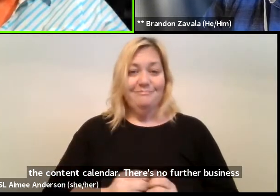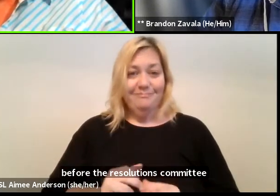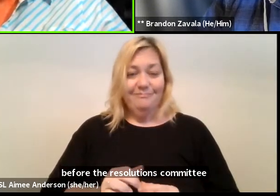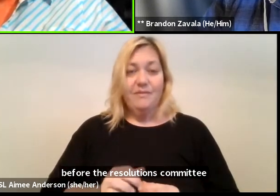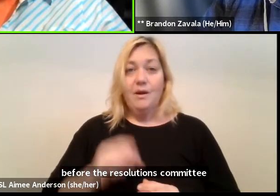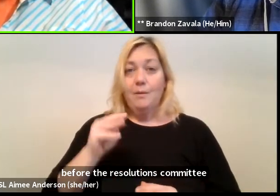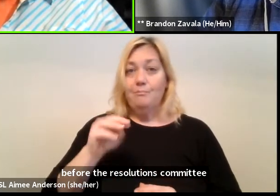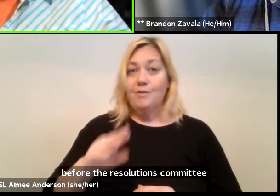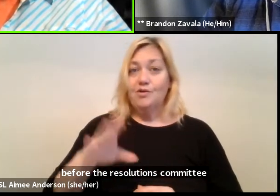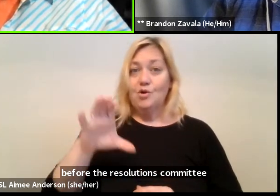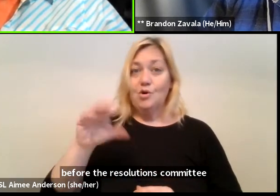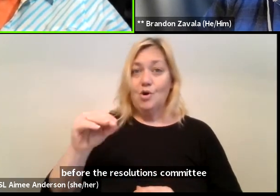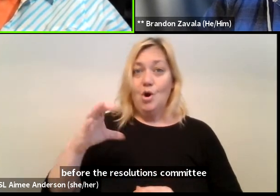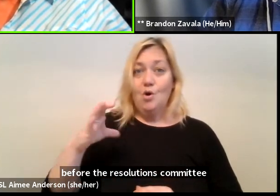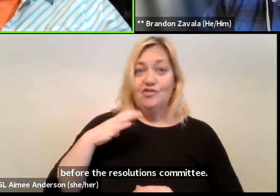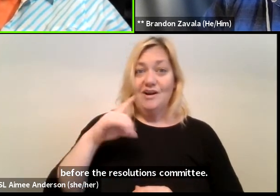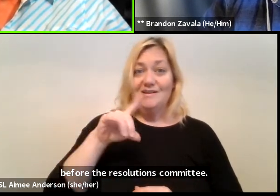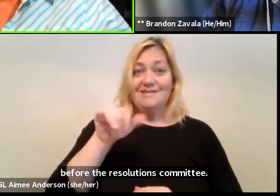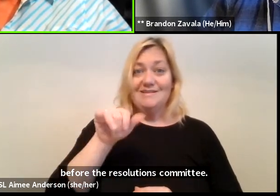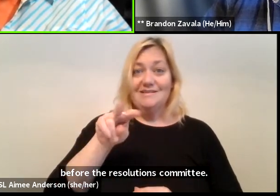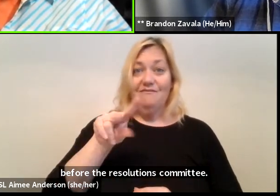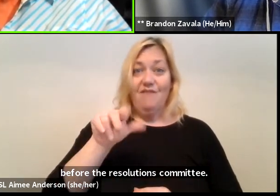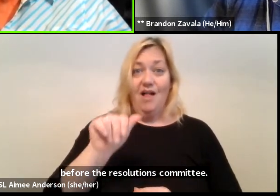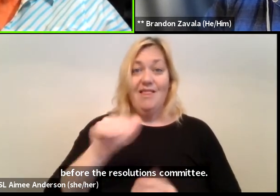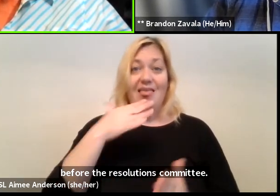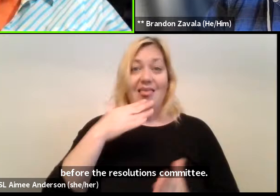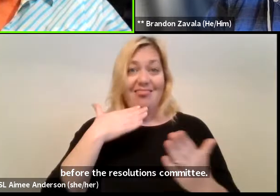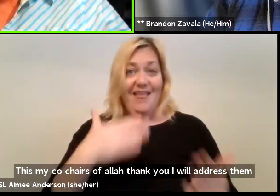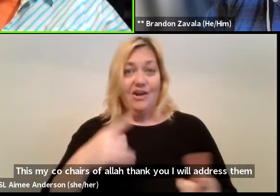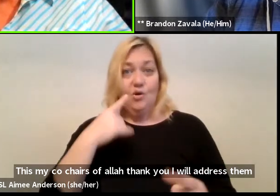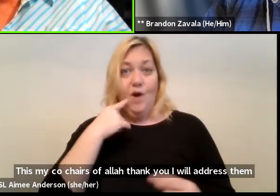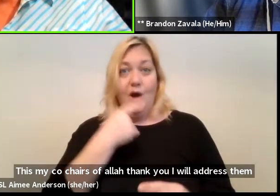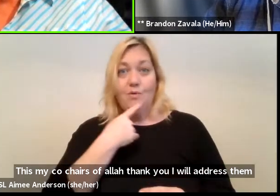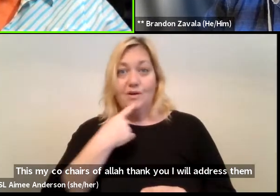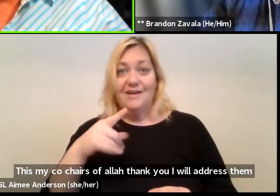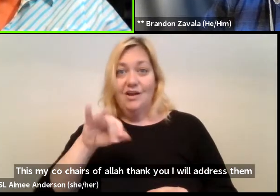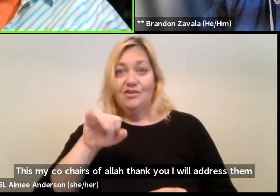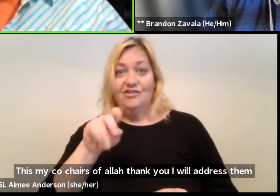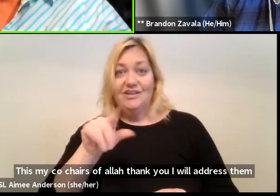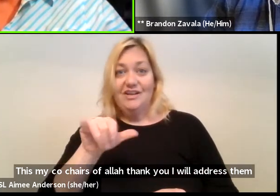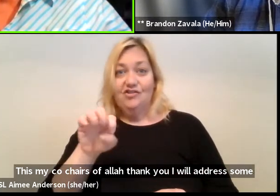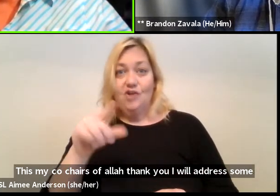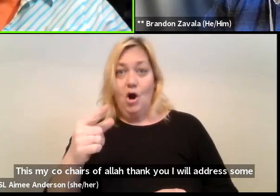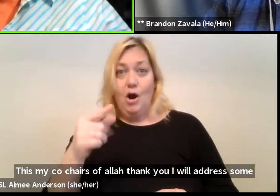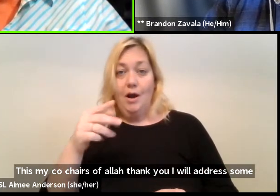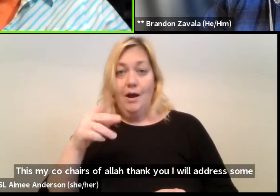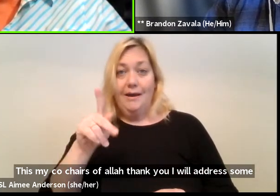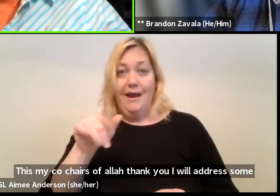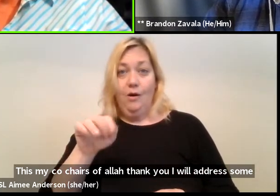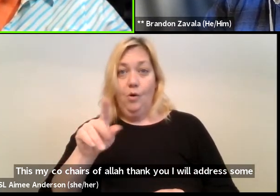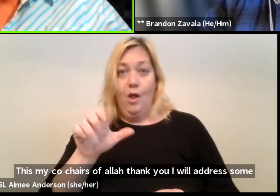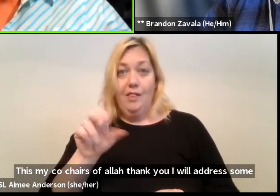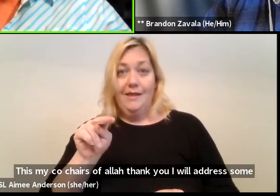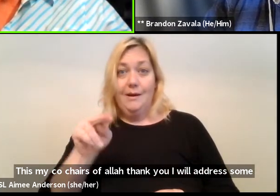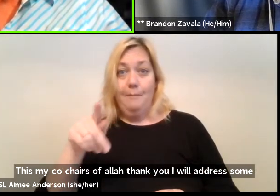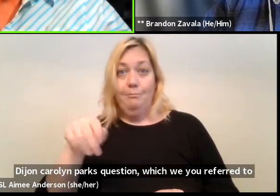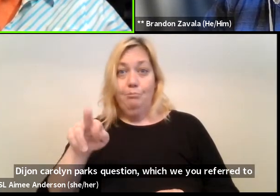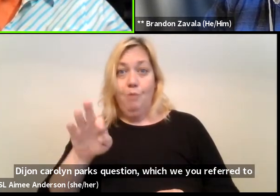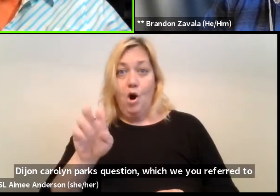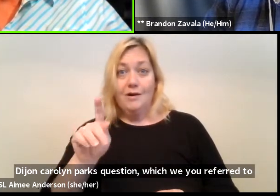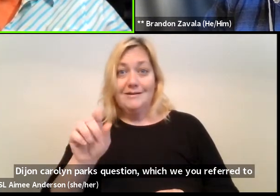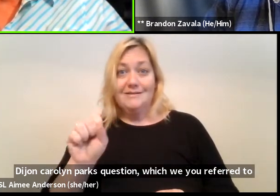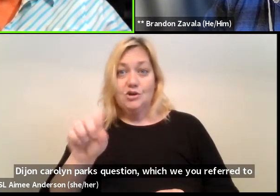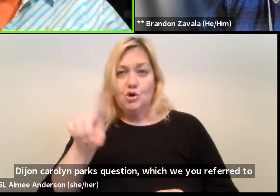Co-Chair Zavala, thank you. I will address Ji-Jeong Carolyn Park's question, which you deferred. Thank